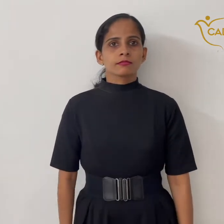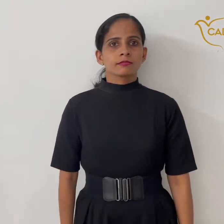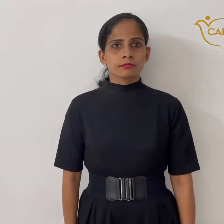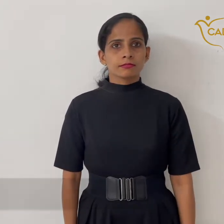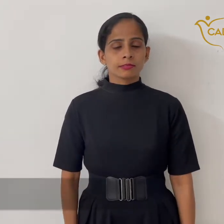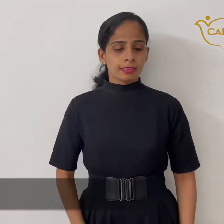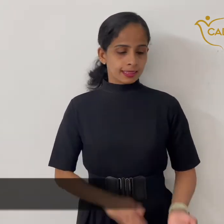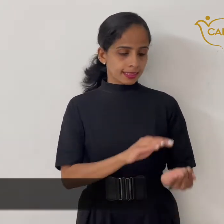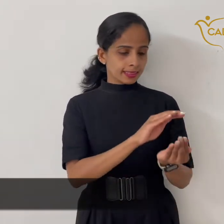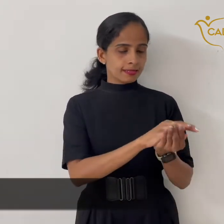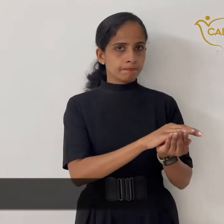keep